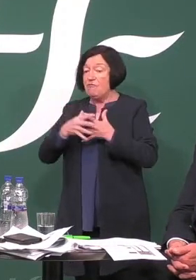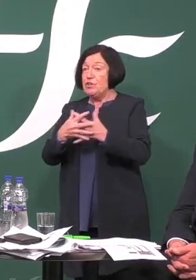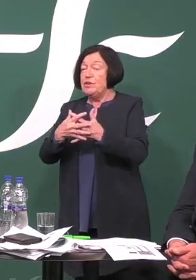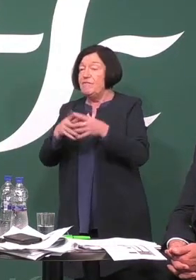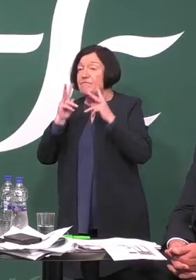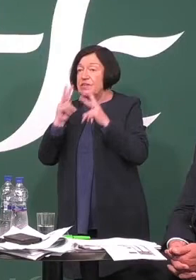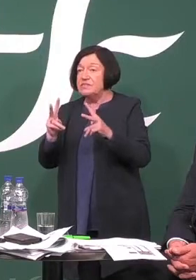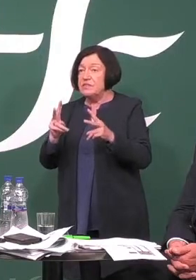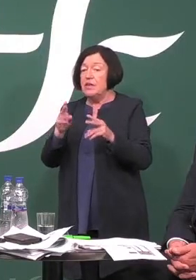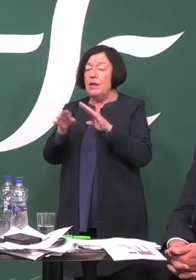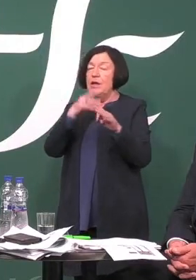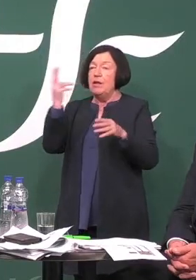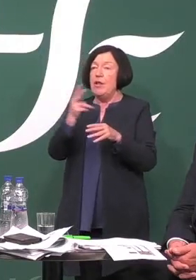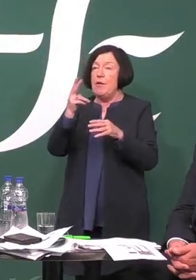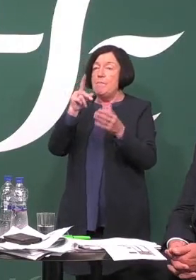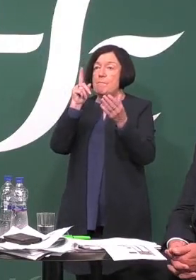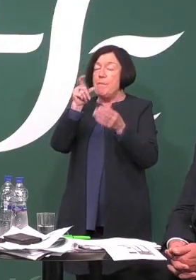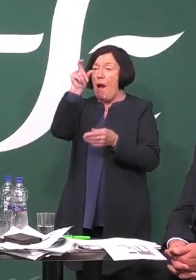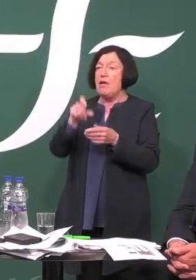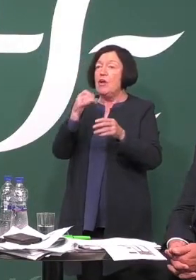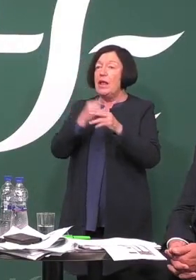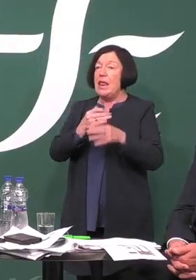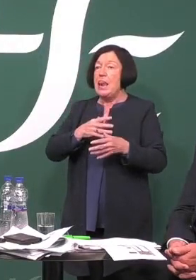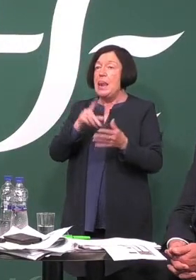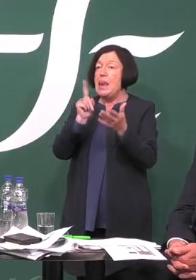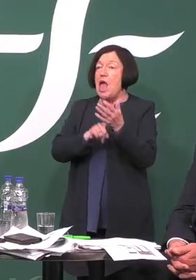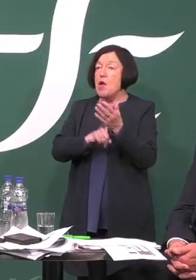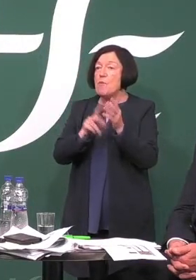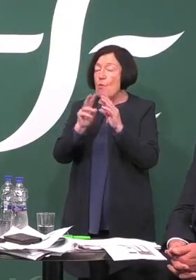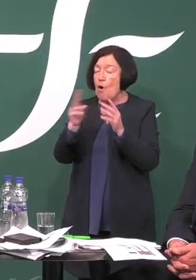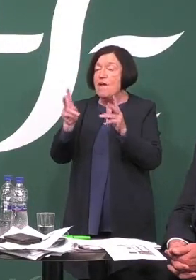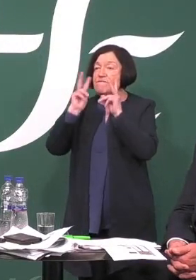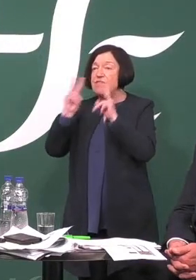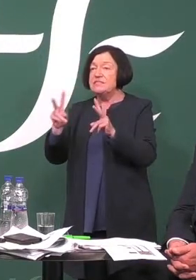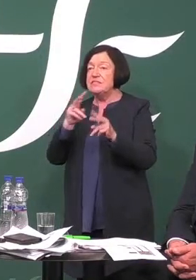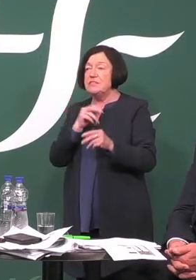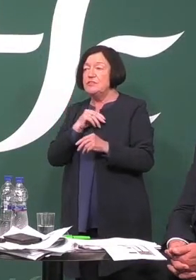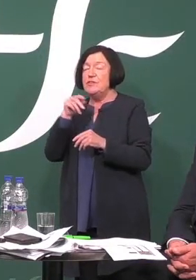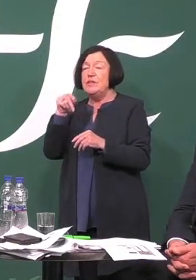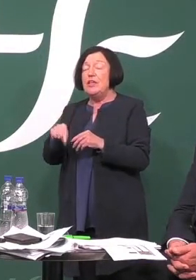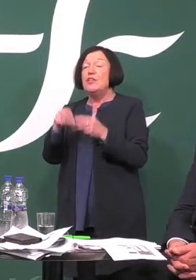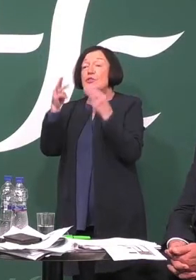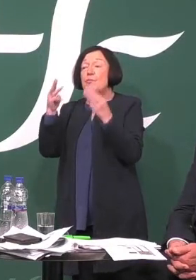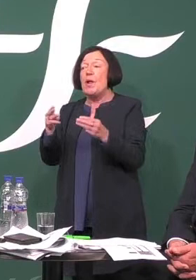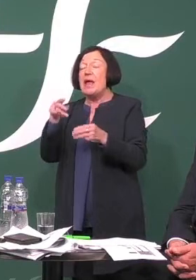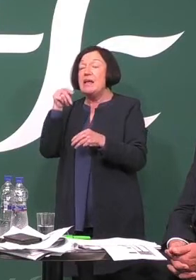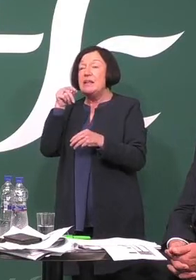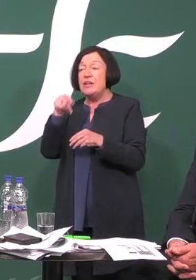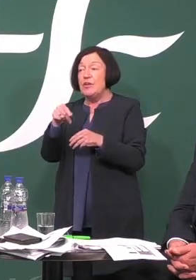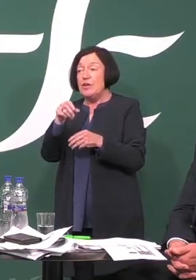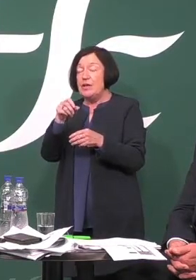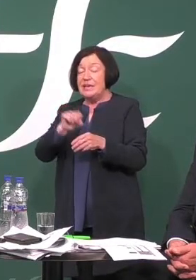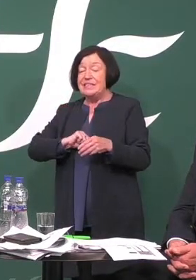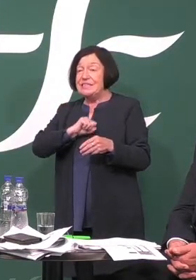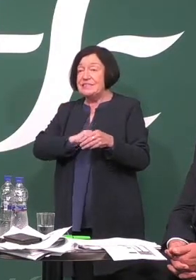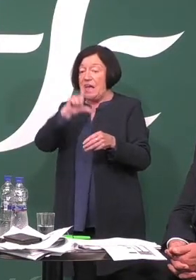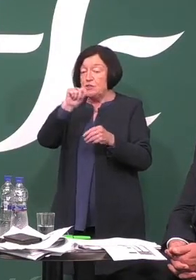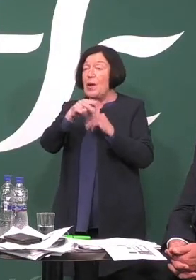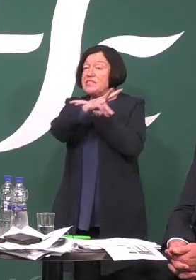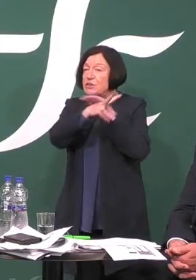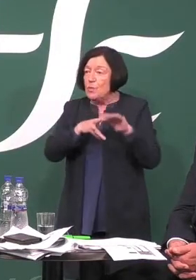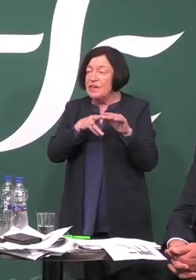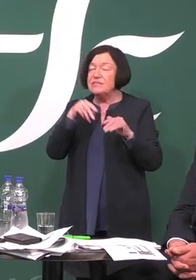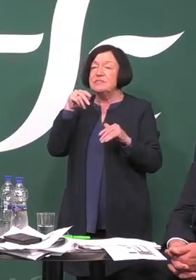the attendance of partner and labour wards, the visits to neonatal units, the presence at the anomaly scan at 20 weeks, the early